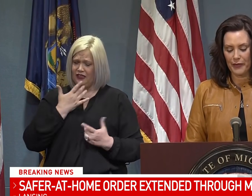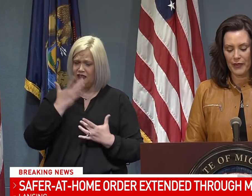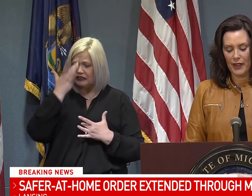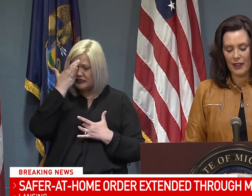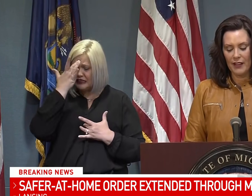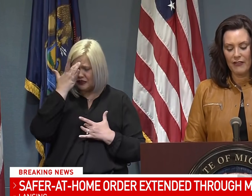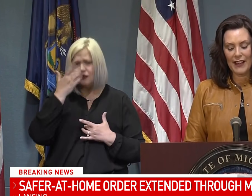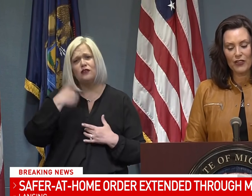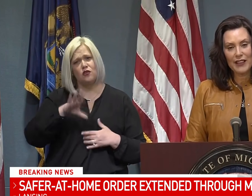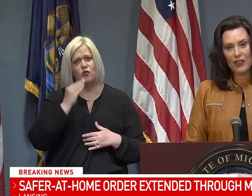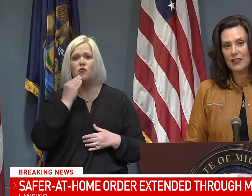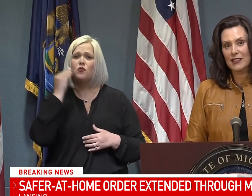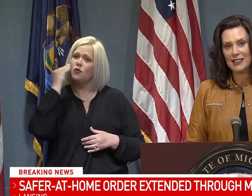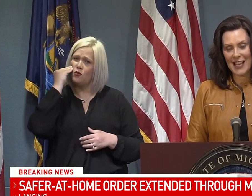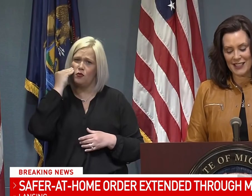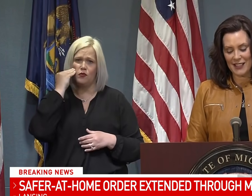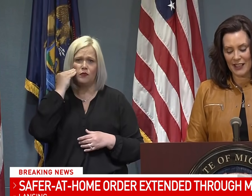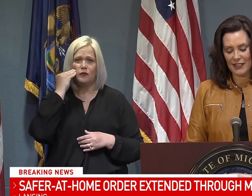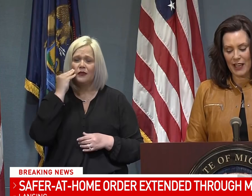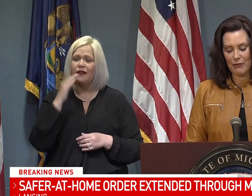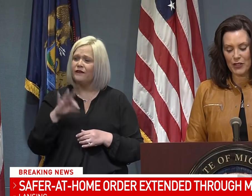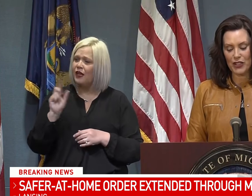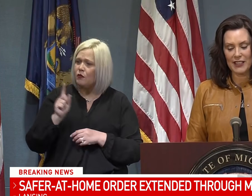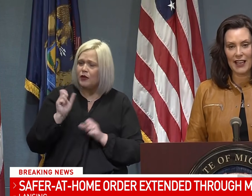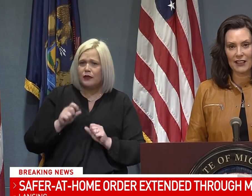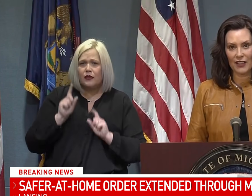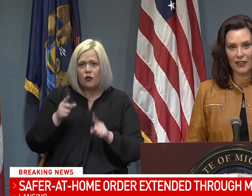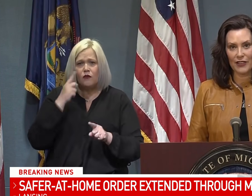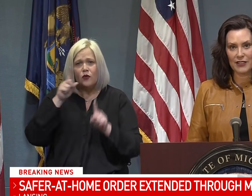home. Find your nearest test site at